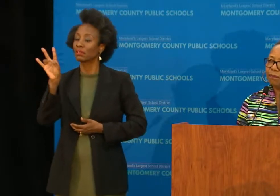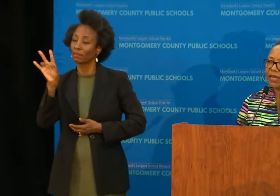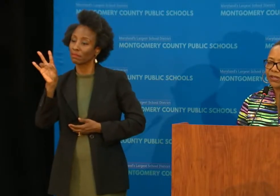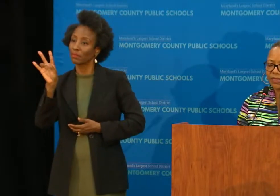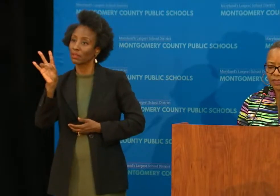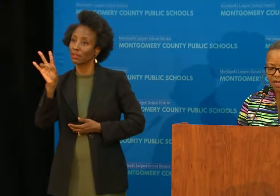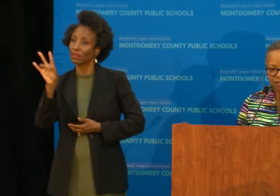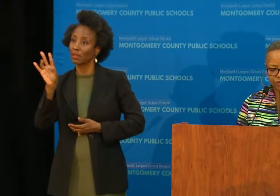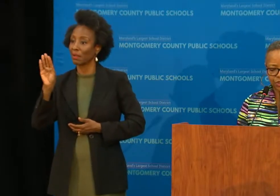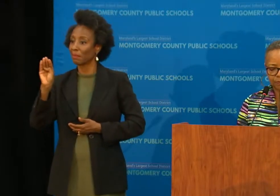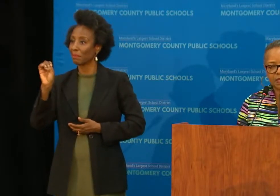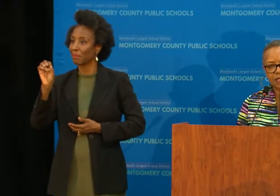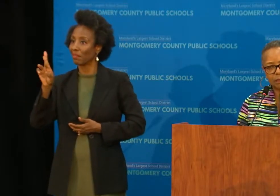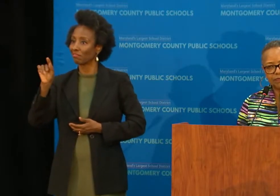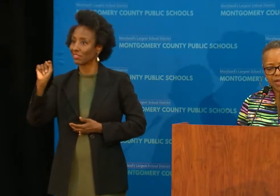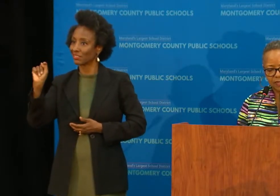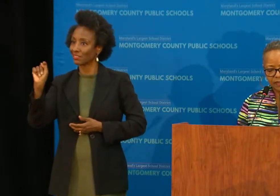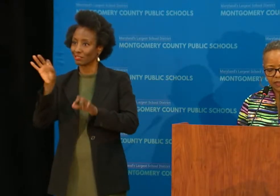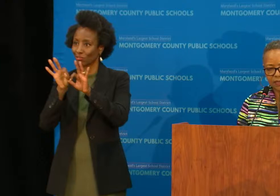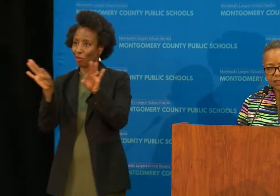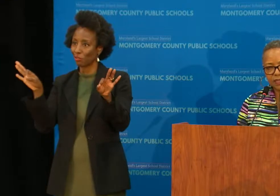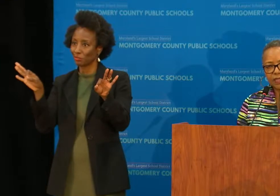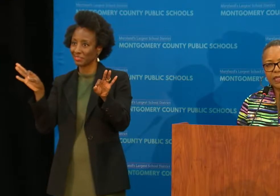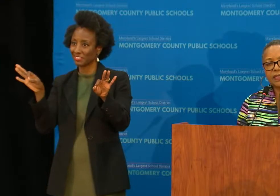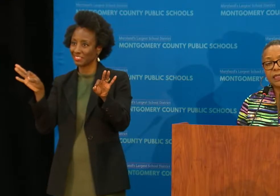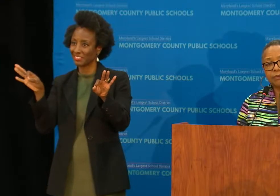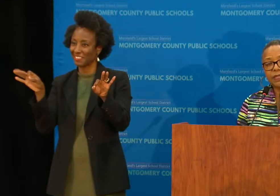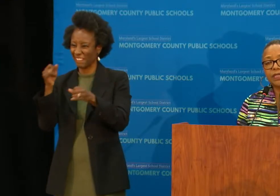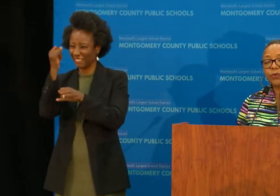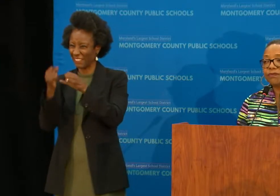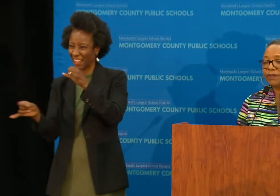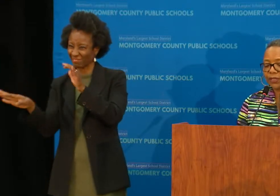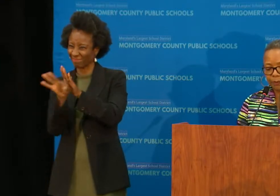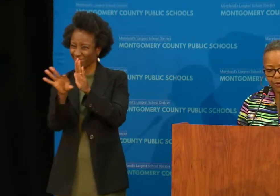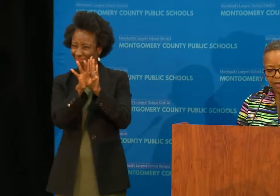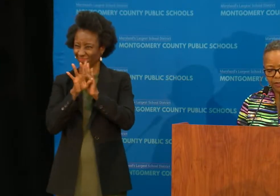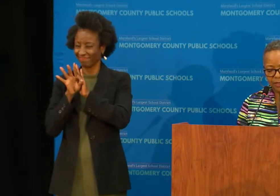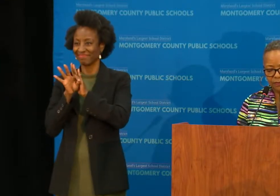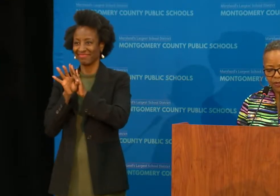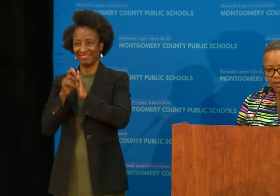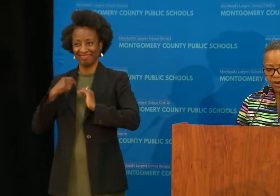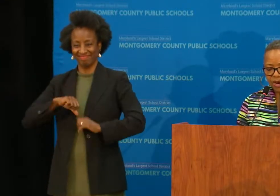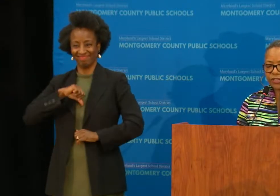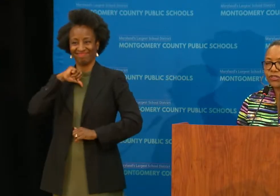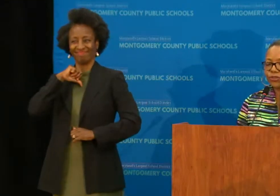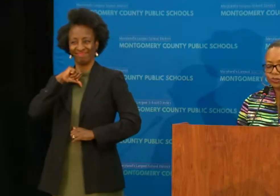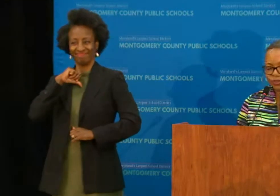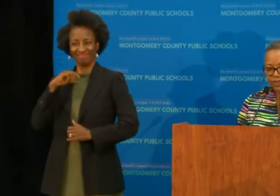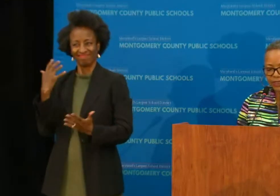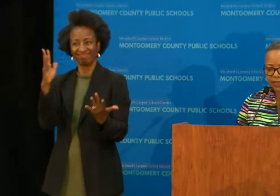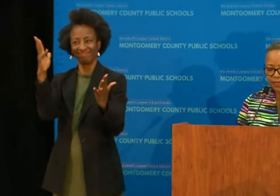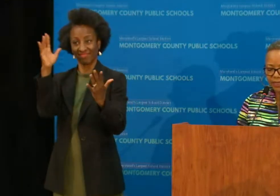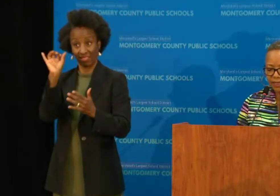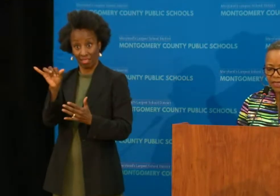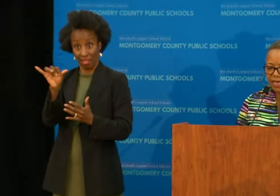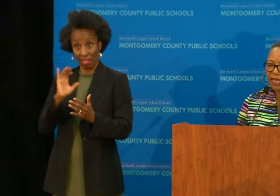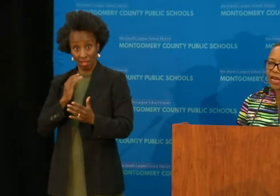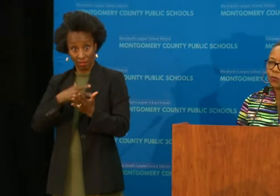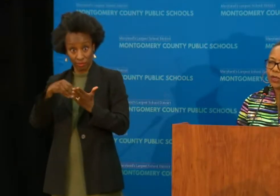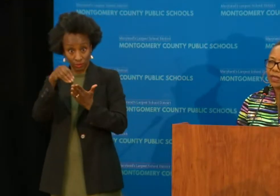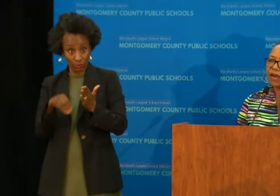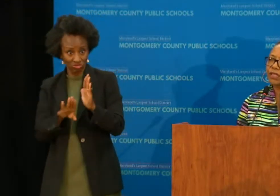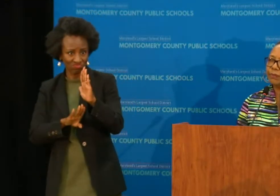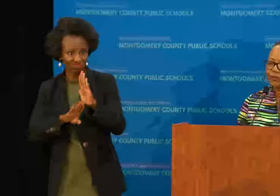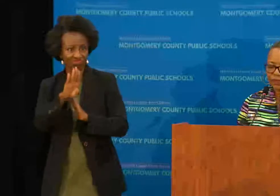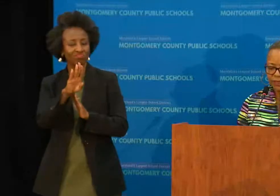147 Merit Scholarship semifinalists. That's something that we're very proud of. Our students are excelling,